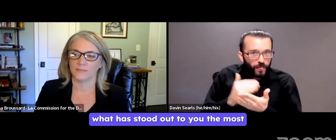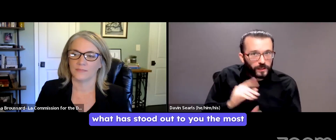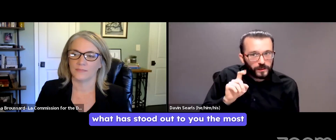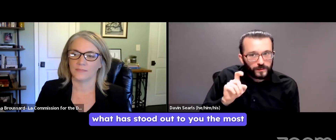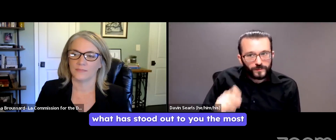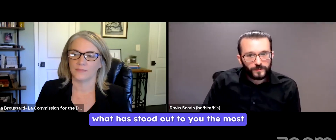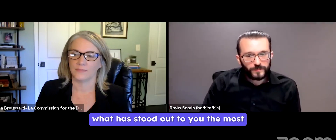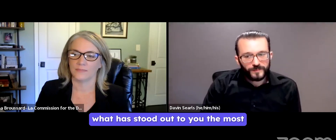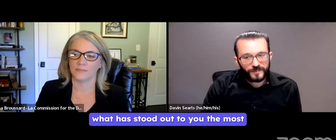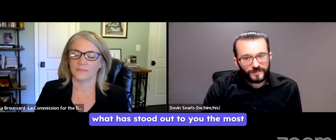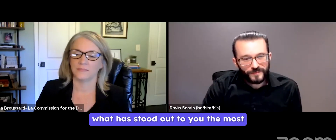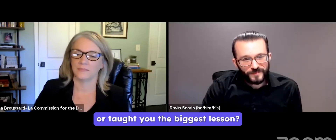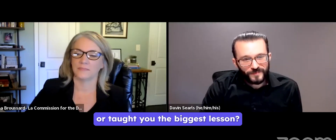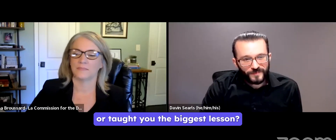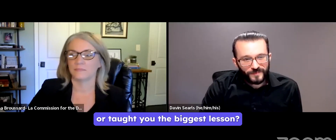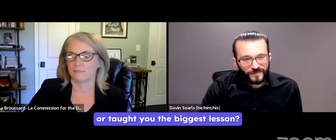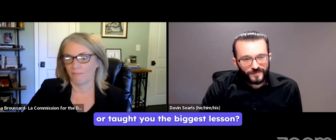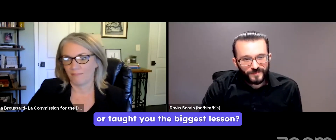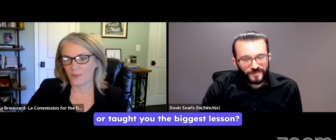what has stood out to you the most or taught you the biggest lesson?